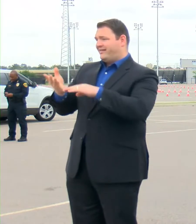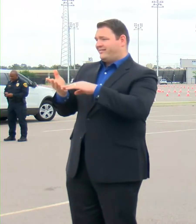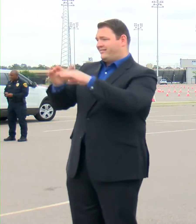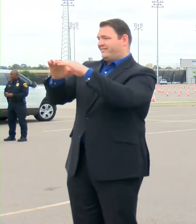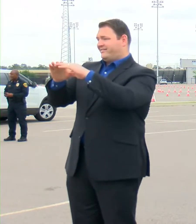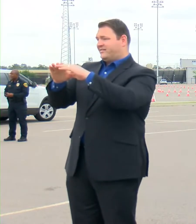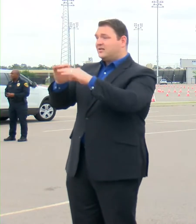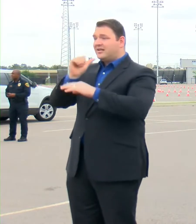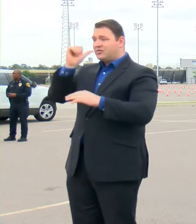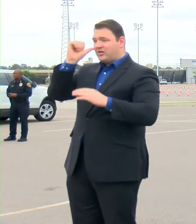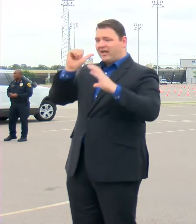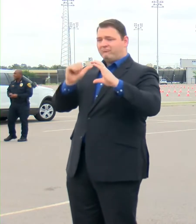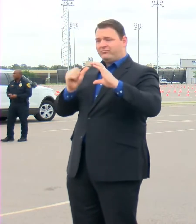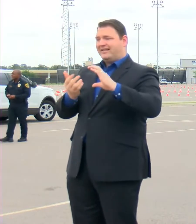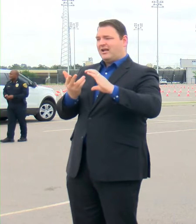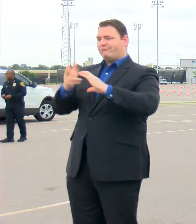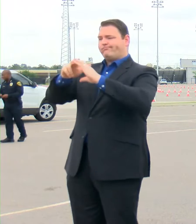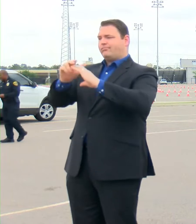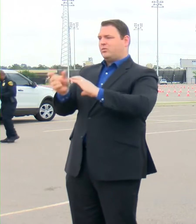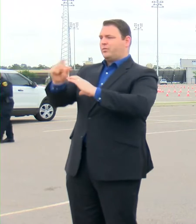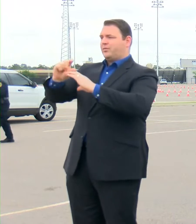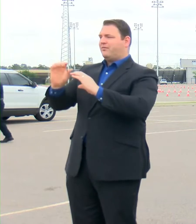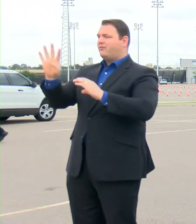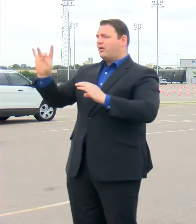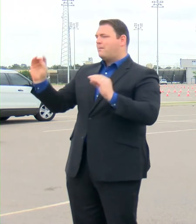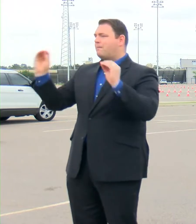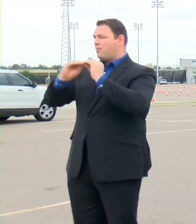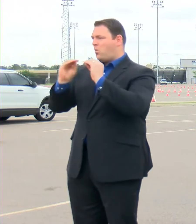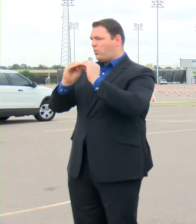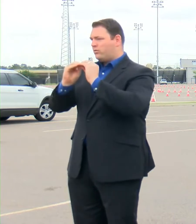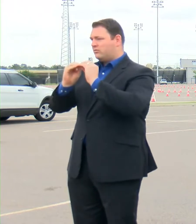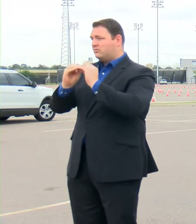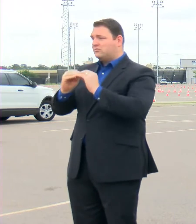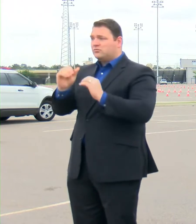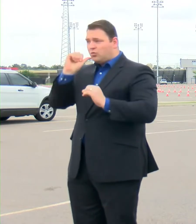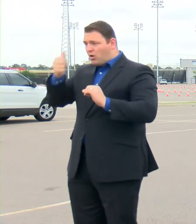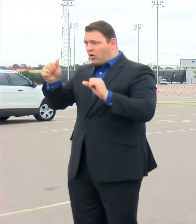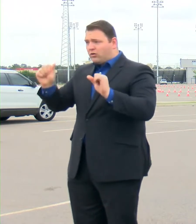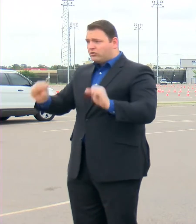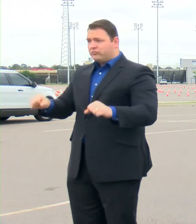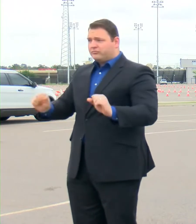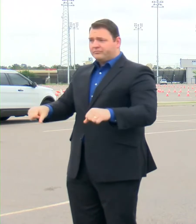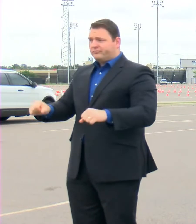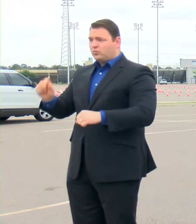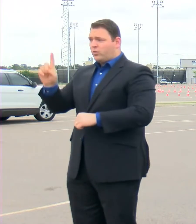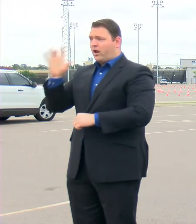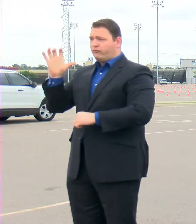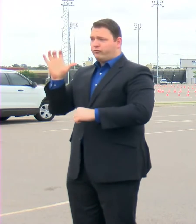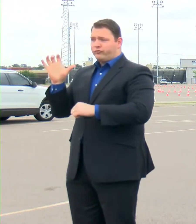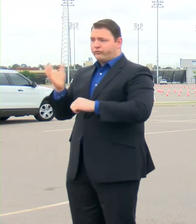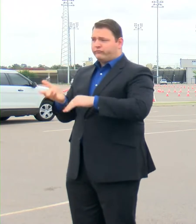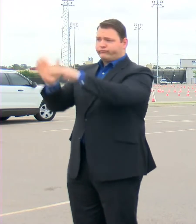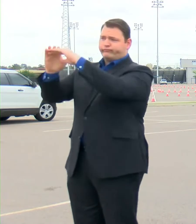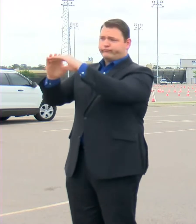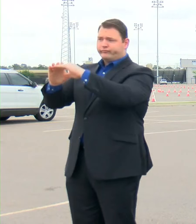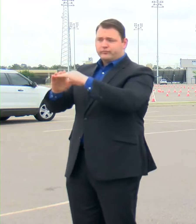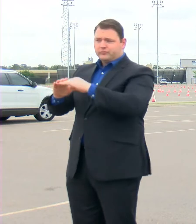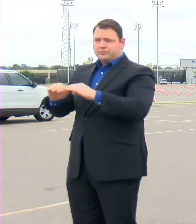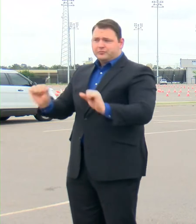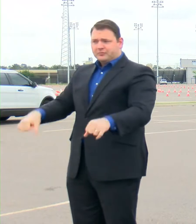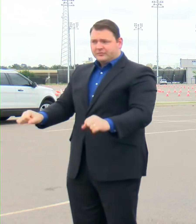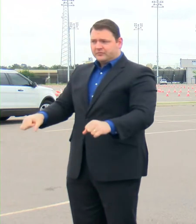fluctuate. Today is 48. Tomorrow it could be 100 or more. But we anticipate until we